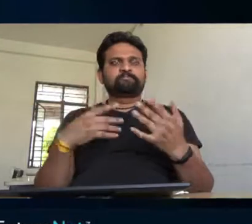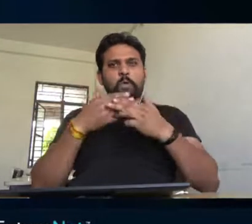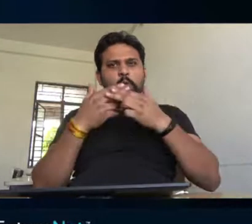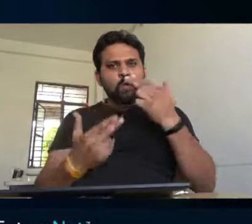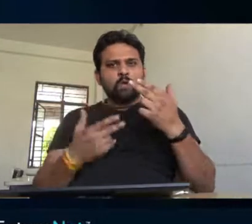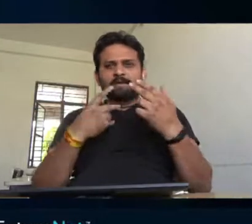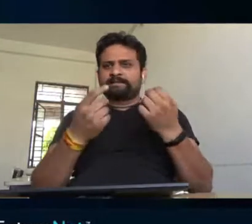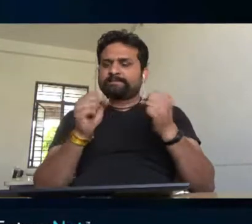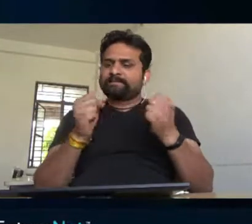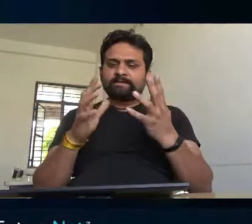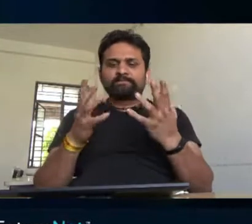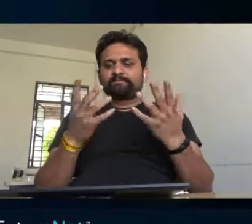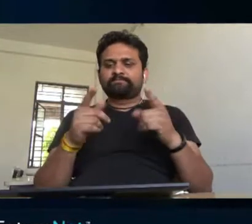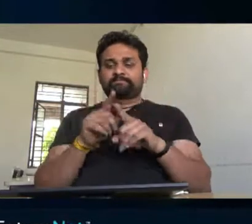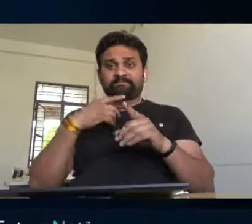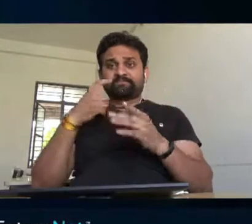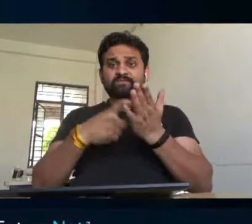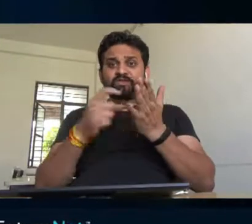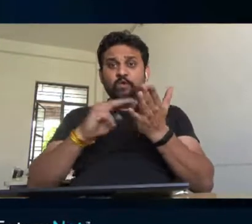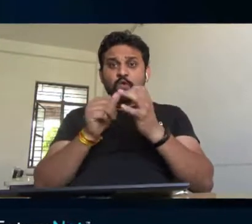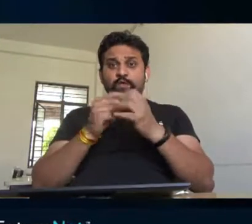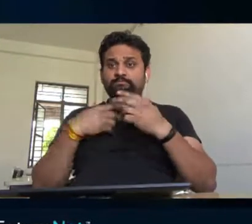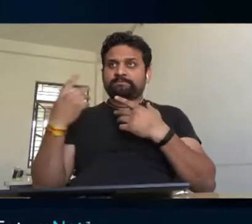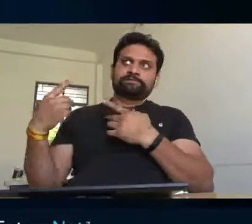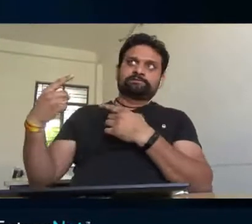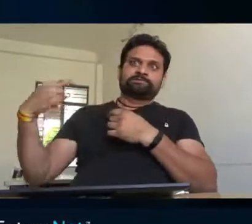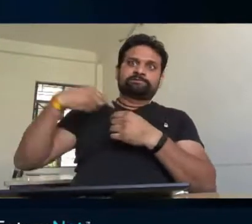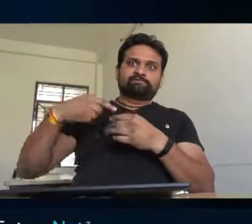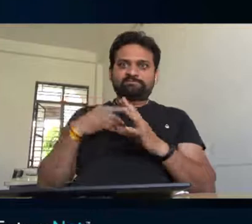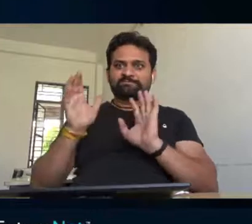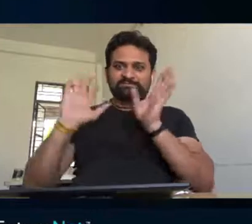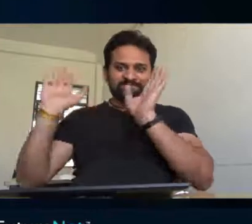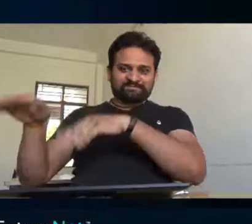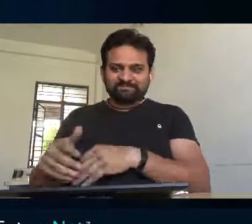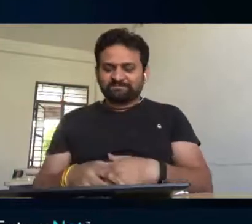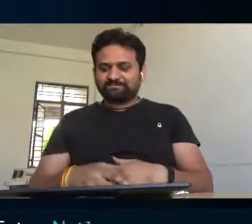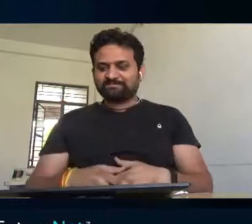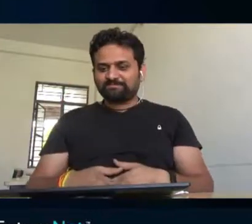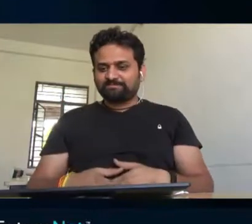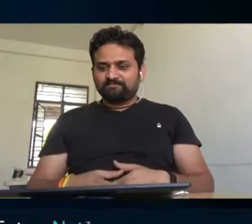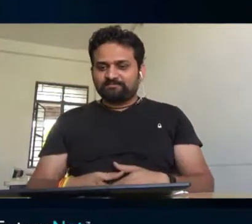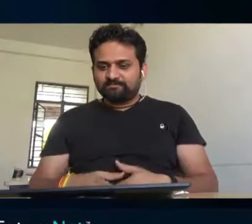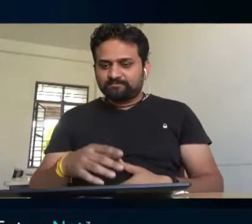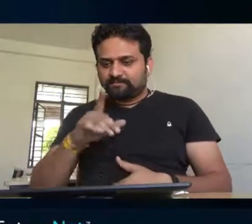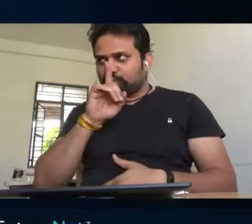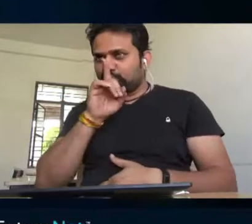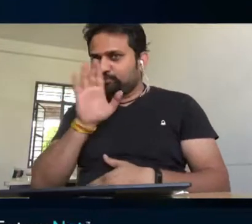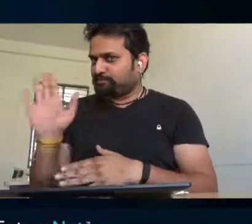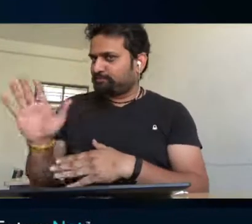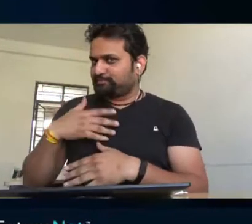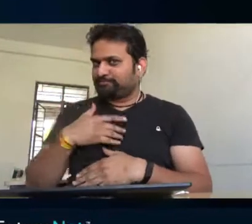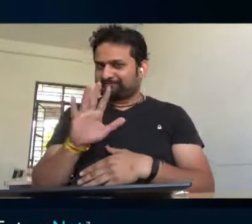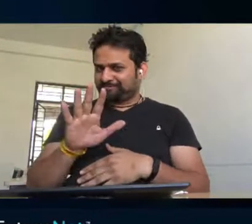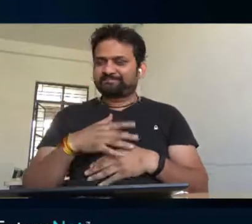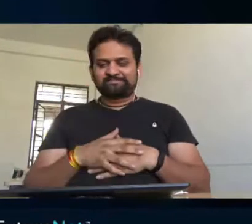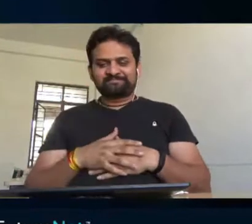2, 3. And yeah, what can I say? Now I'm a little bit in stress, because I can't